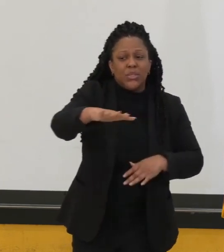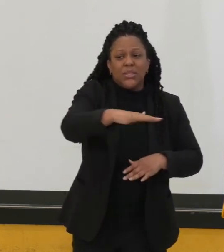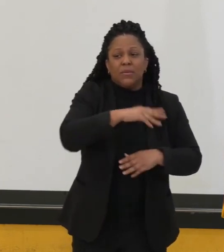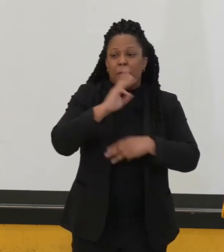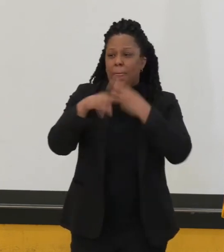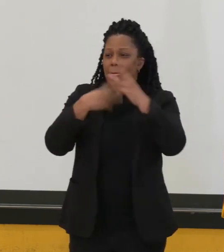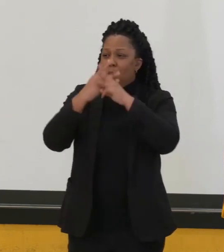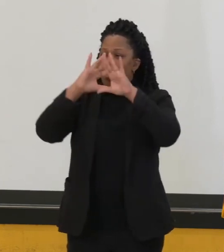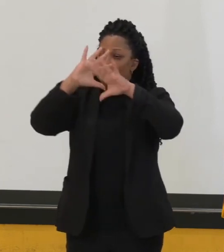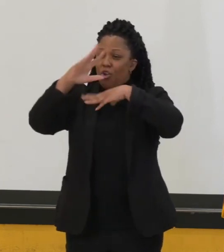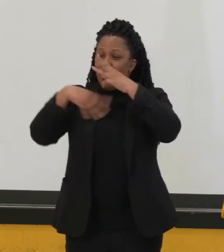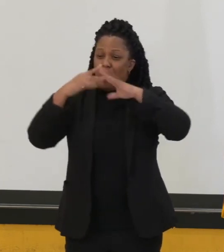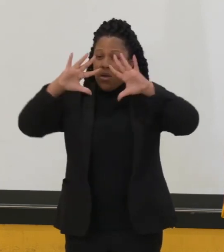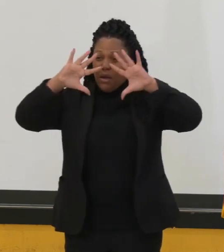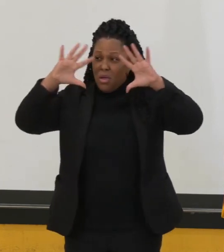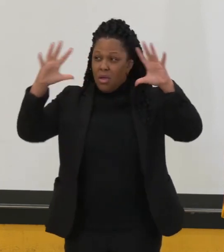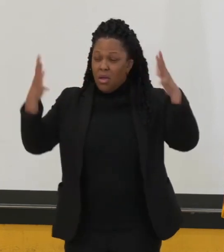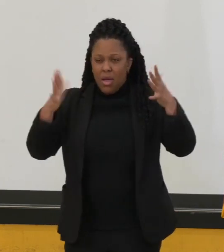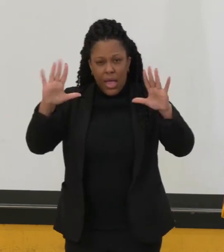experienced